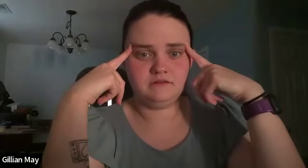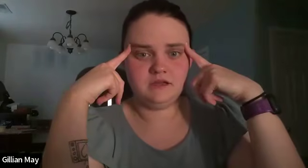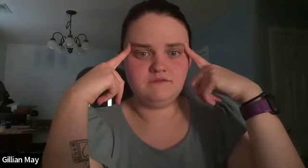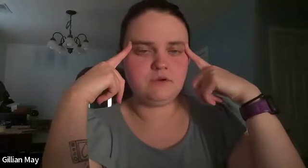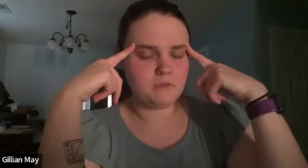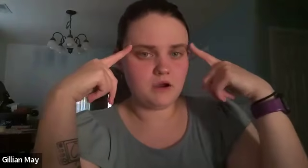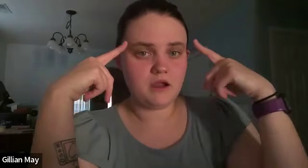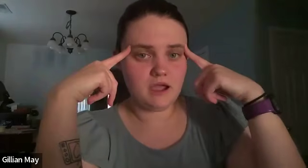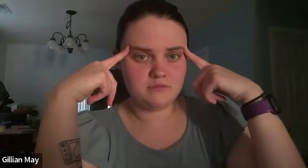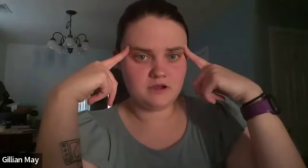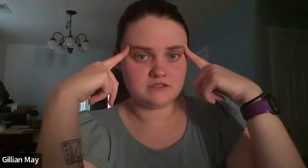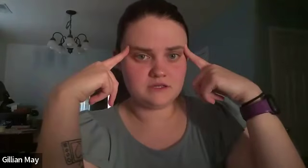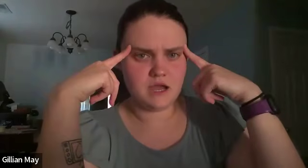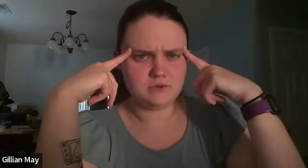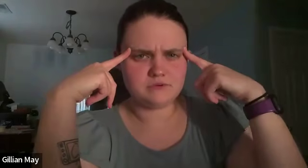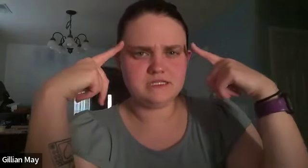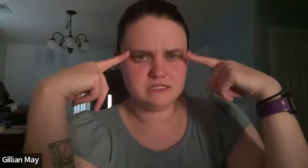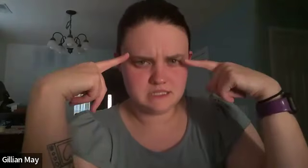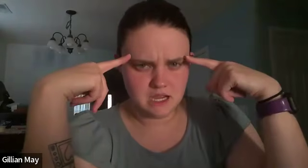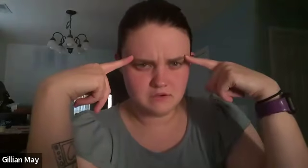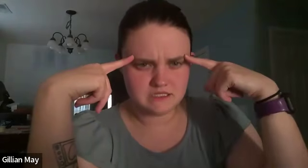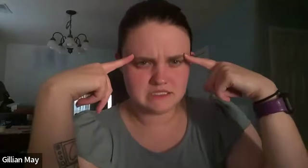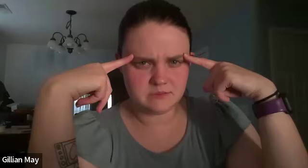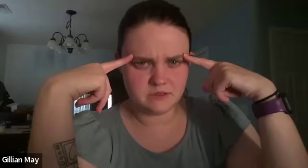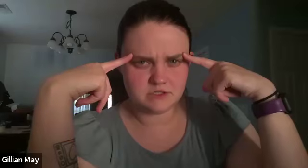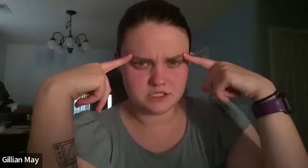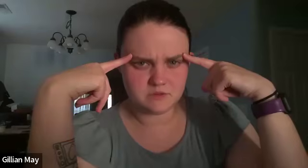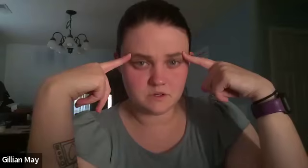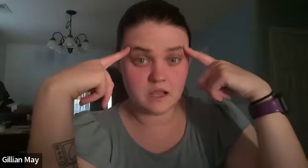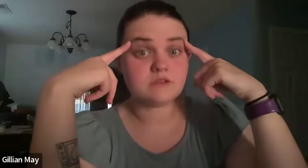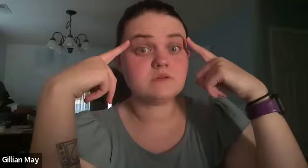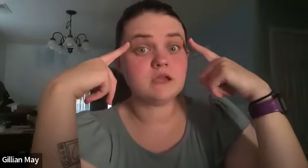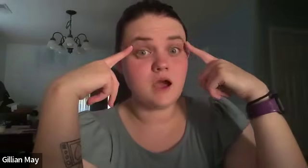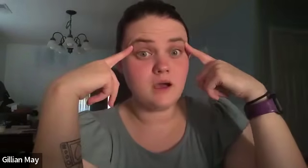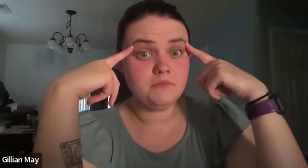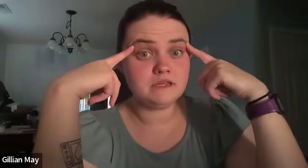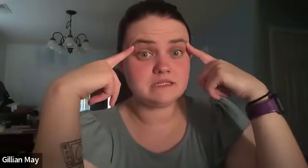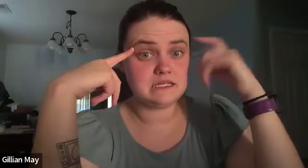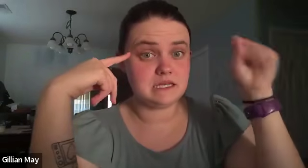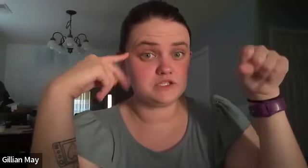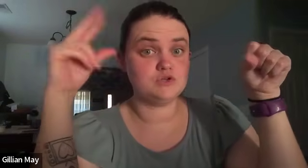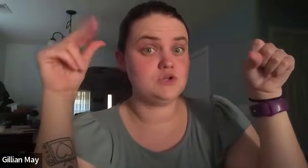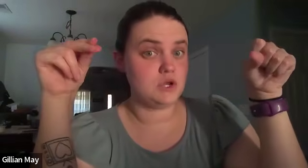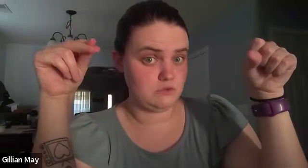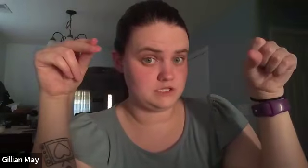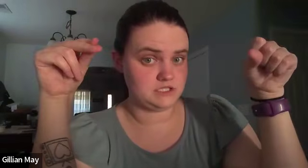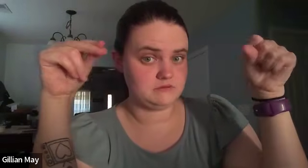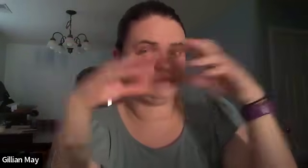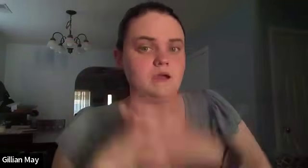right. If you remember our eyebrows going down is a WH question word. Eyebrows going up is a yes or no question.